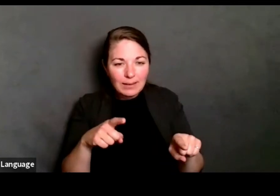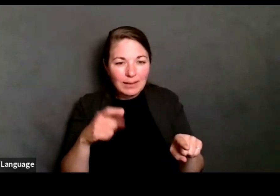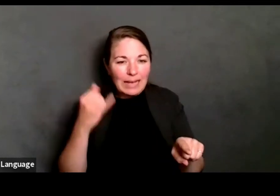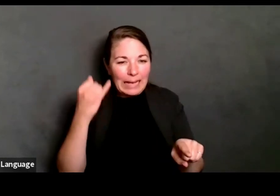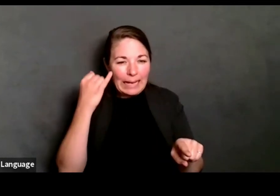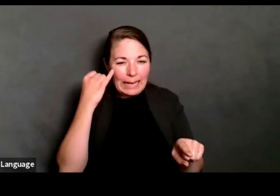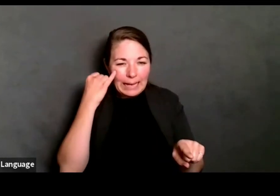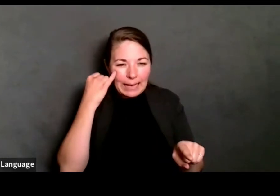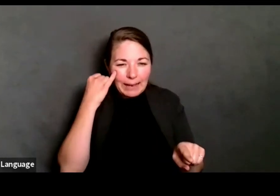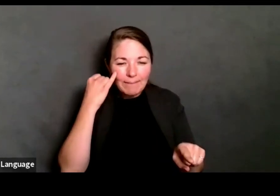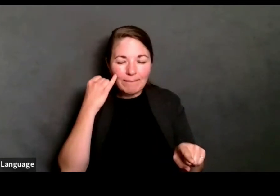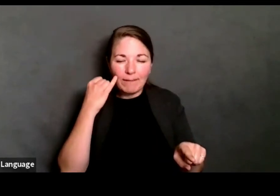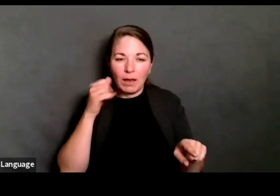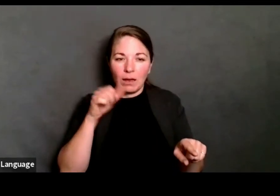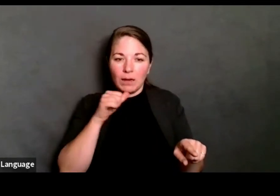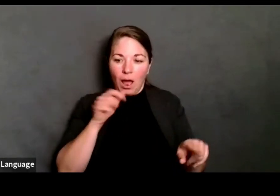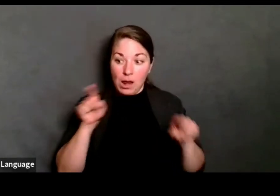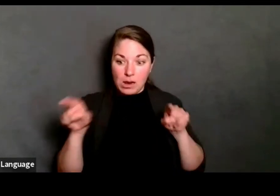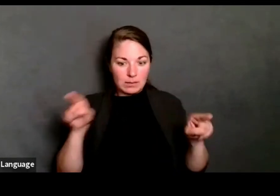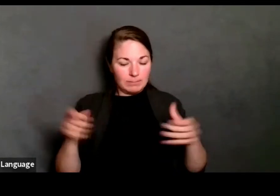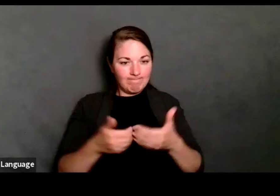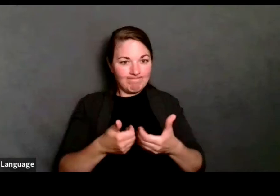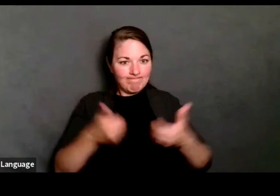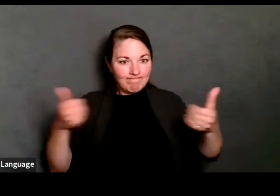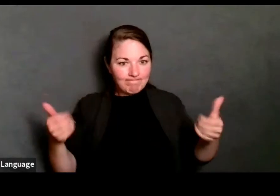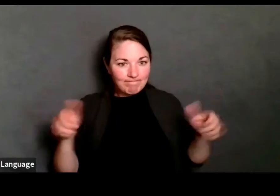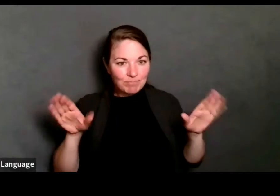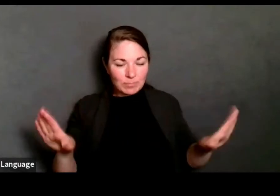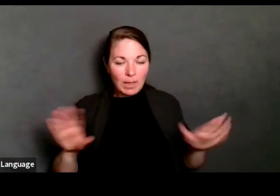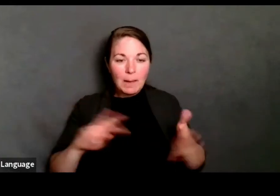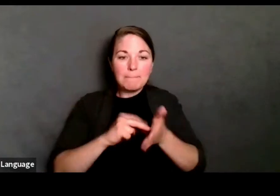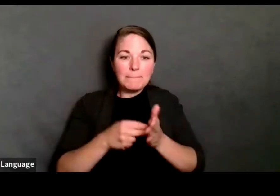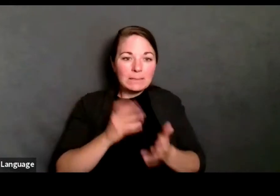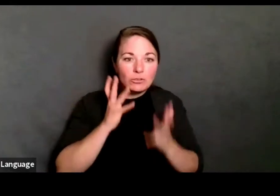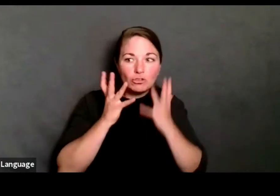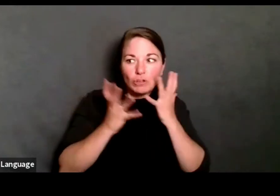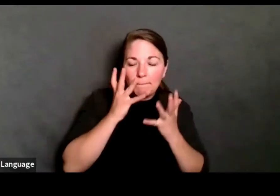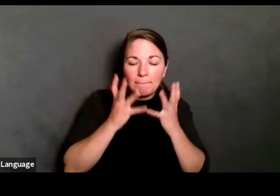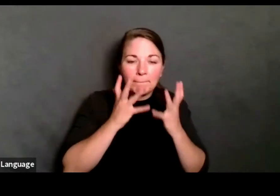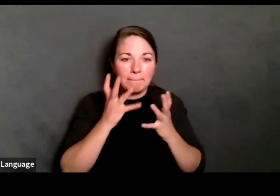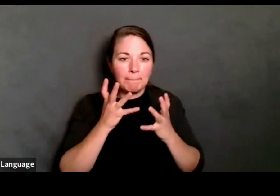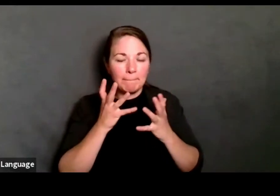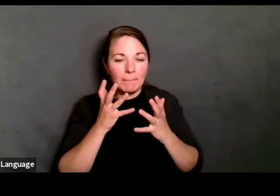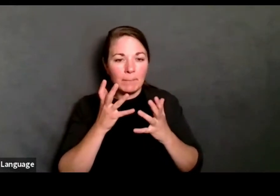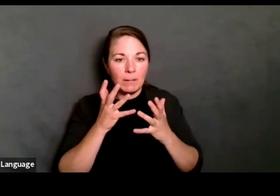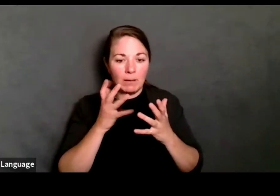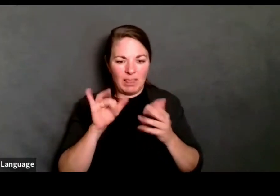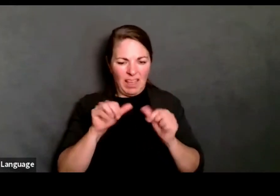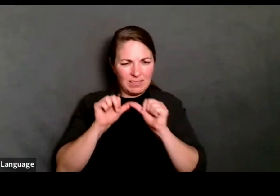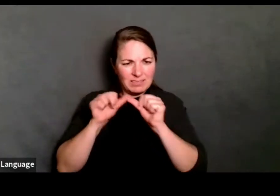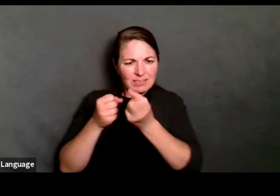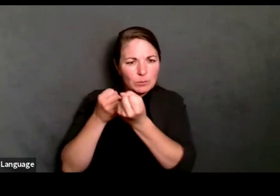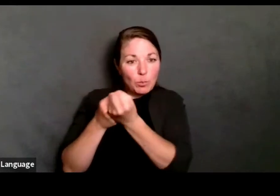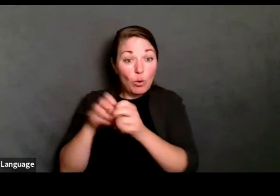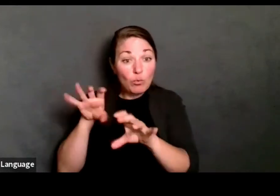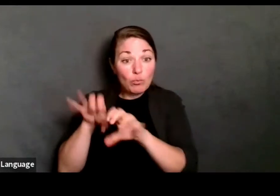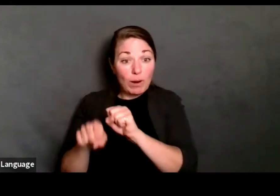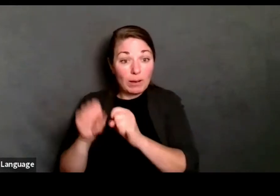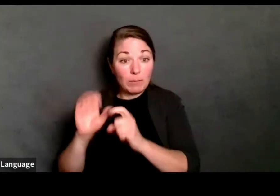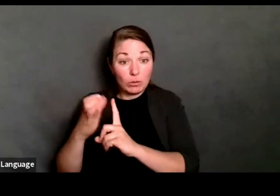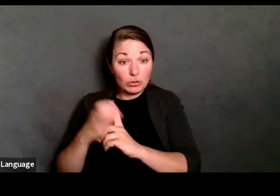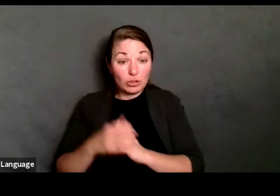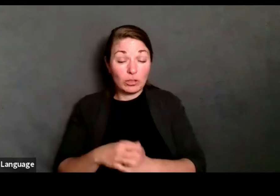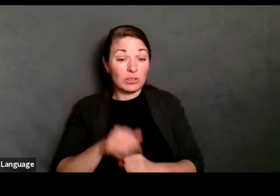we're creating shame and perpetuating rape culture. So instead of asking a survivor, was there forced oral